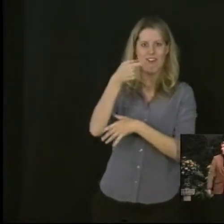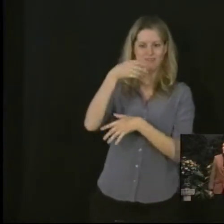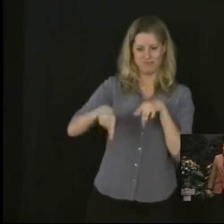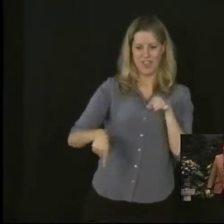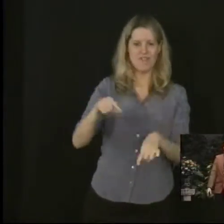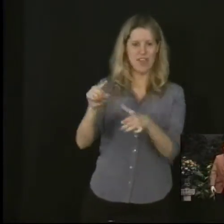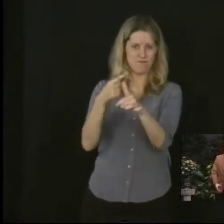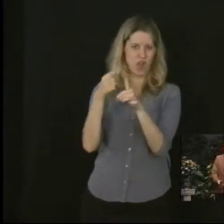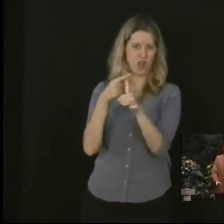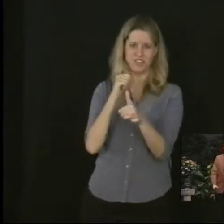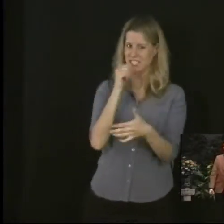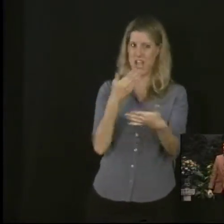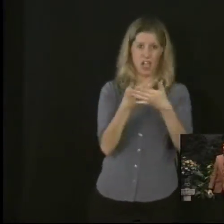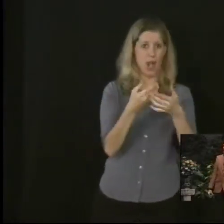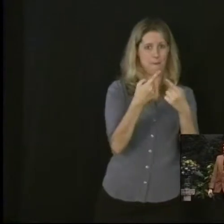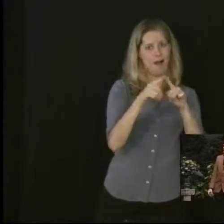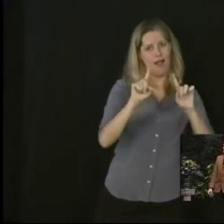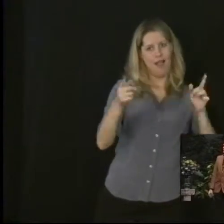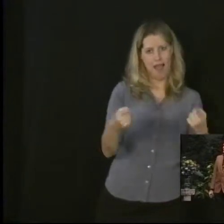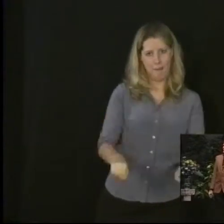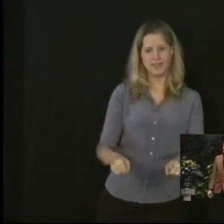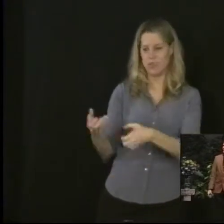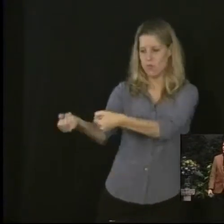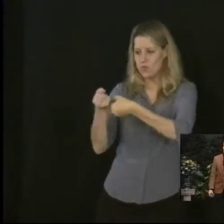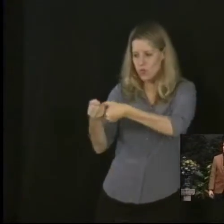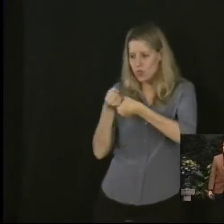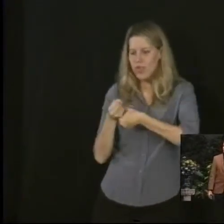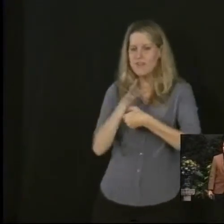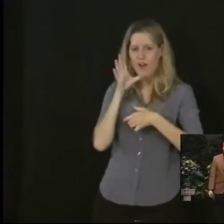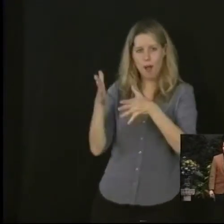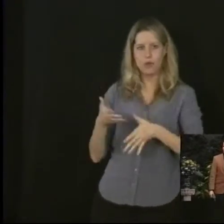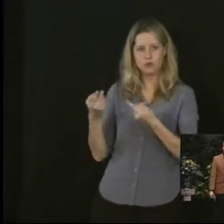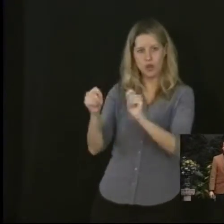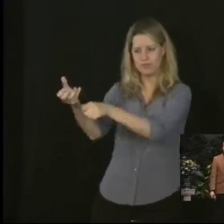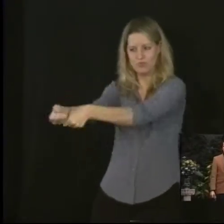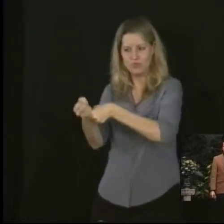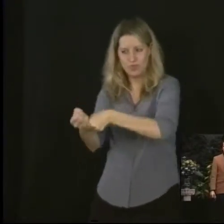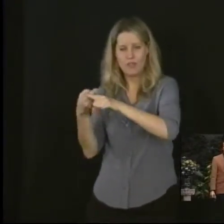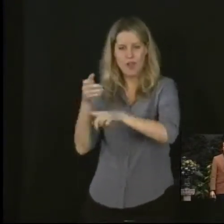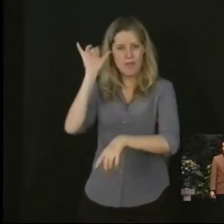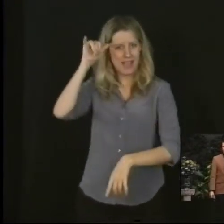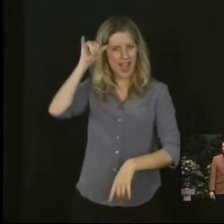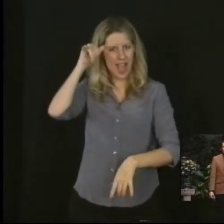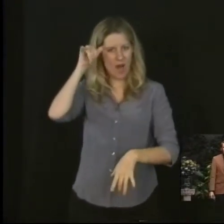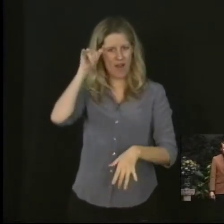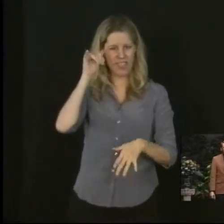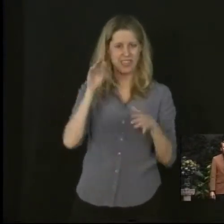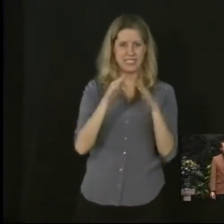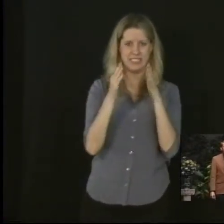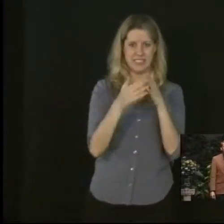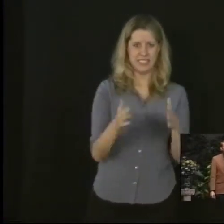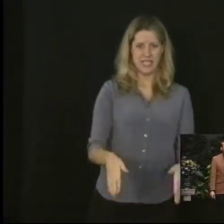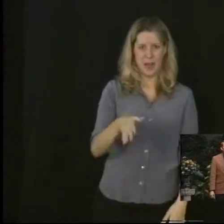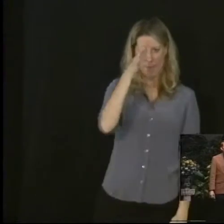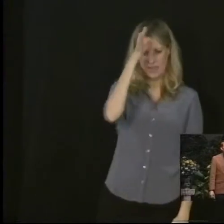once in a while. And so the farmer had the calf puller out there, and he's pulling the calf out of the cow, and a city fella stopped his car to see what on earth is going on.